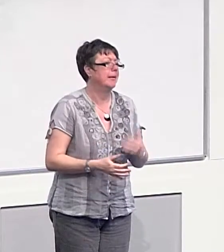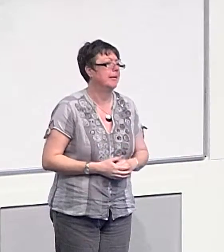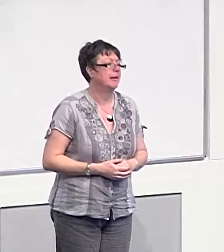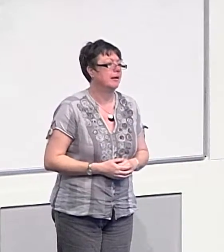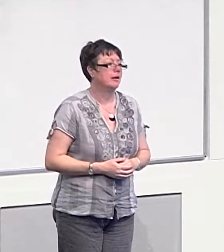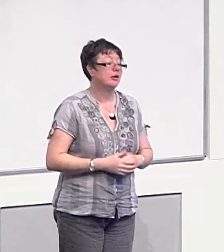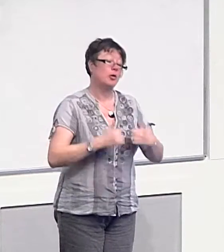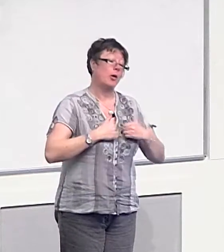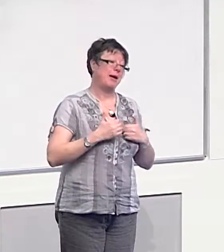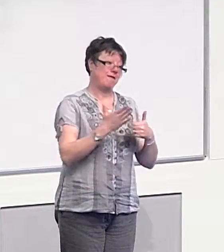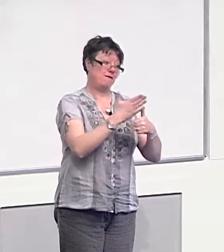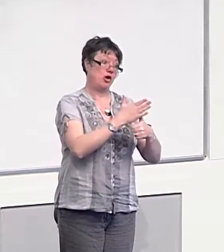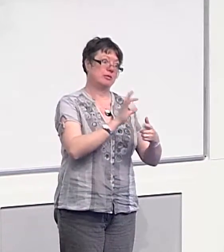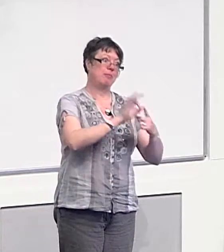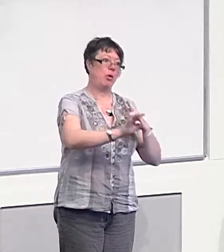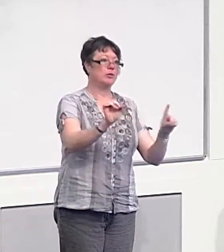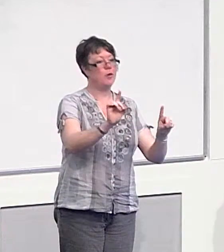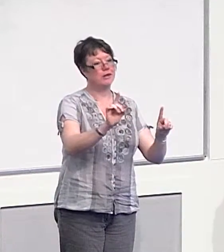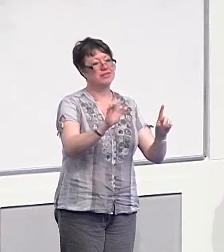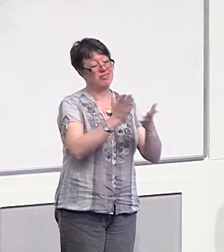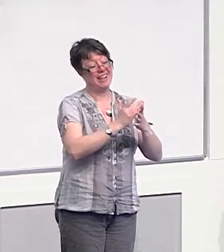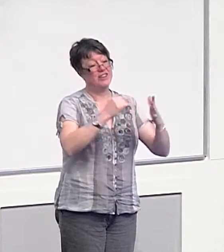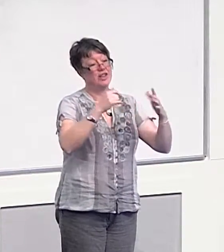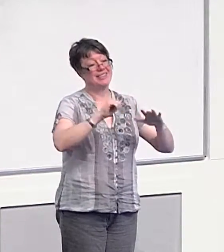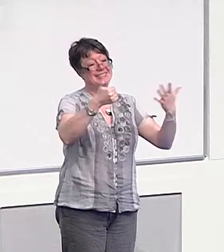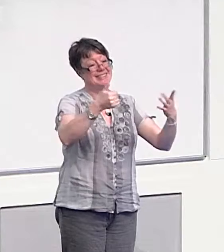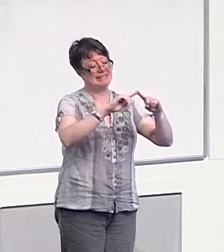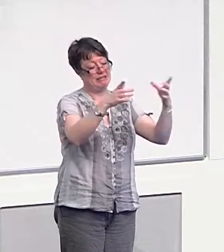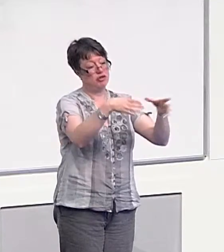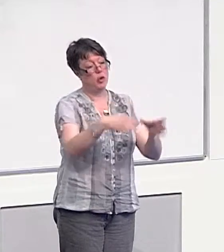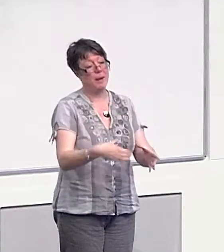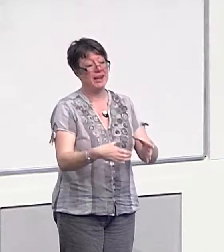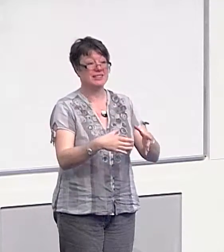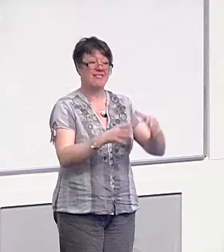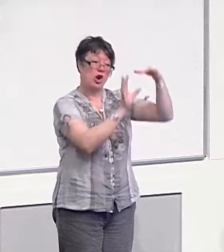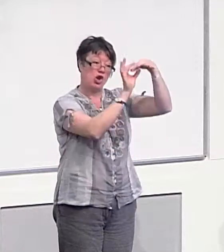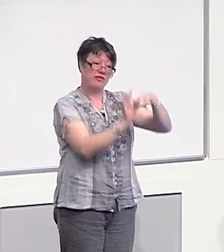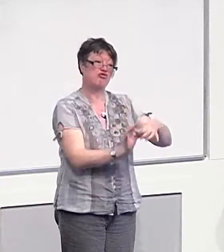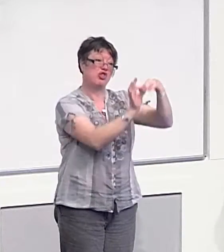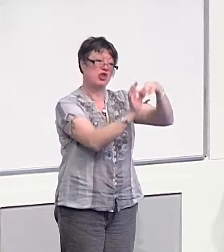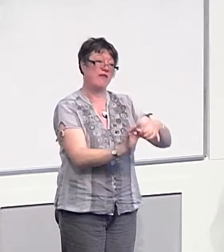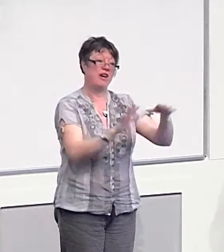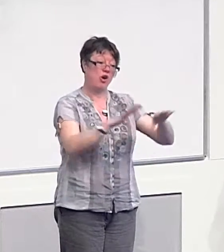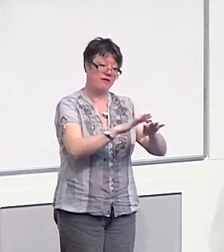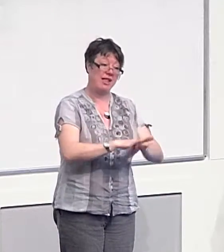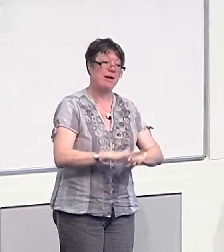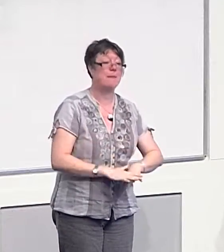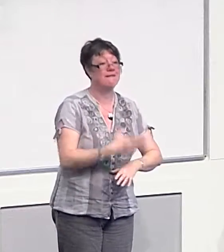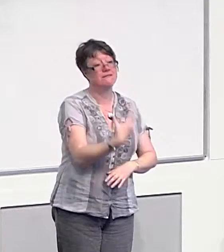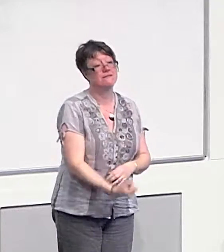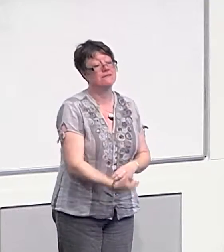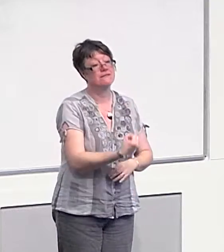across the 6 domains, there's a lot of crossover, a lot of opportunity for collaboration and cooperation.